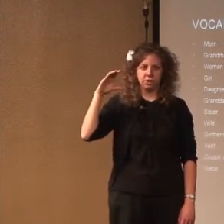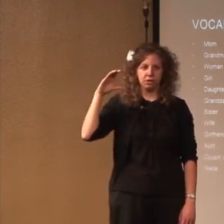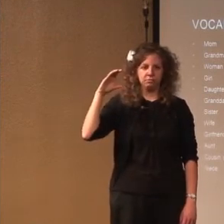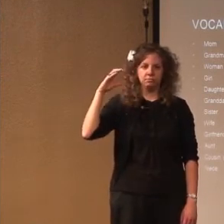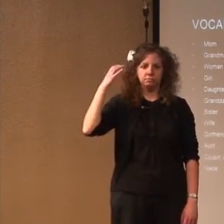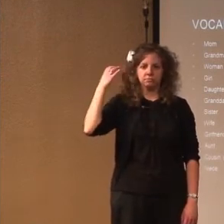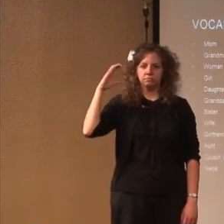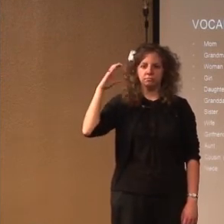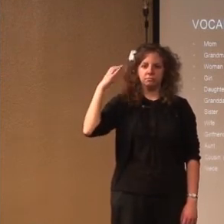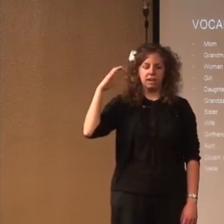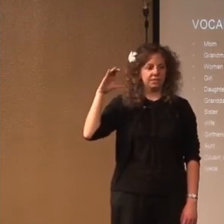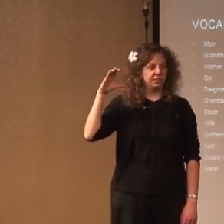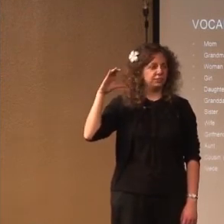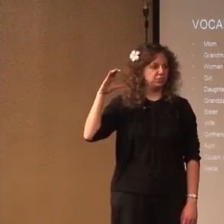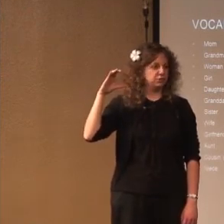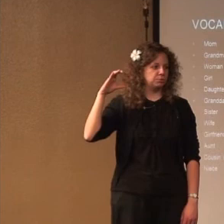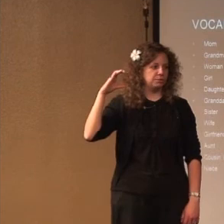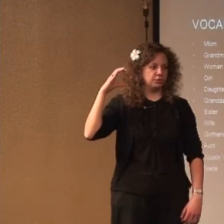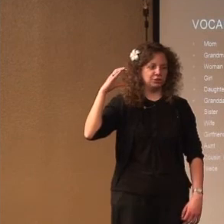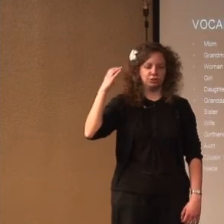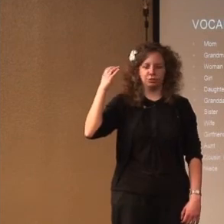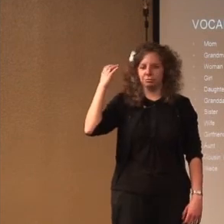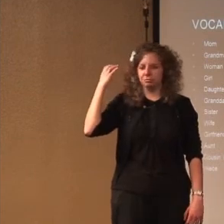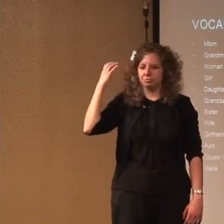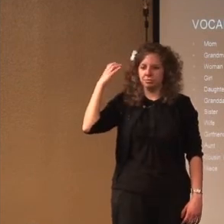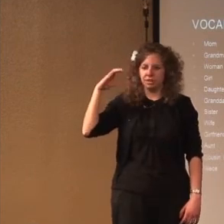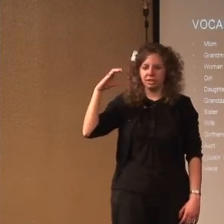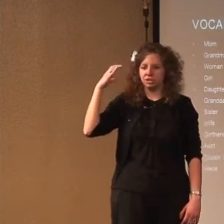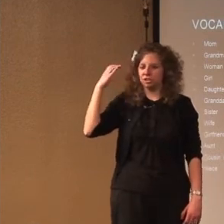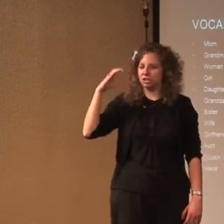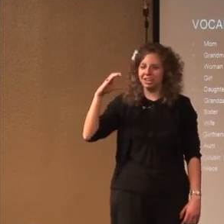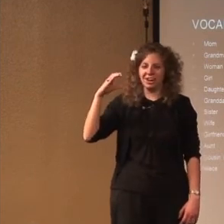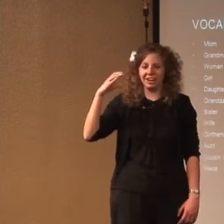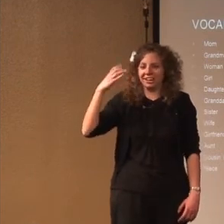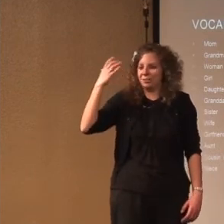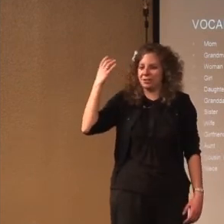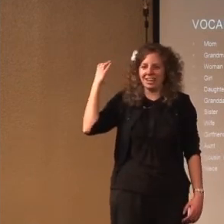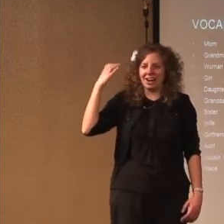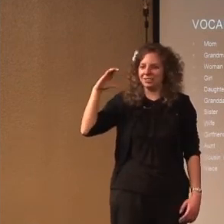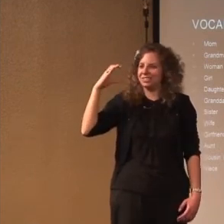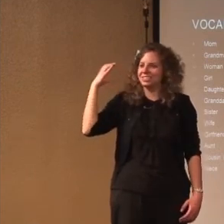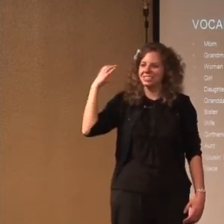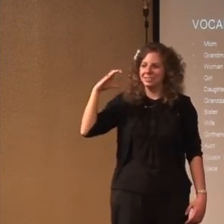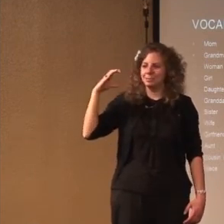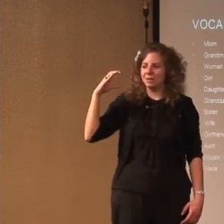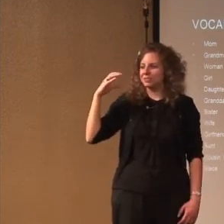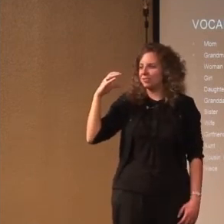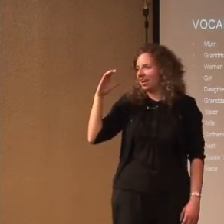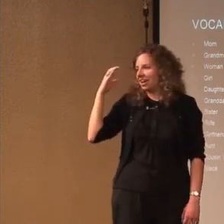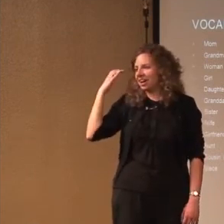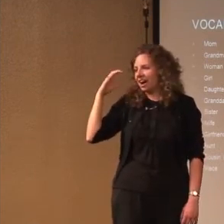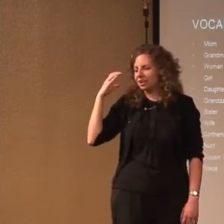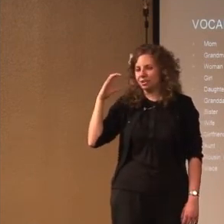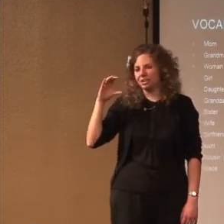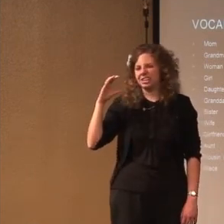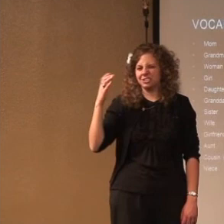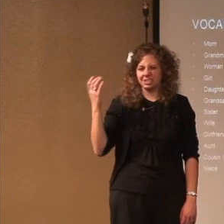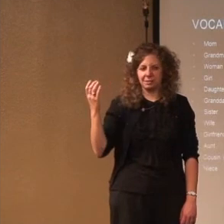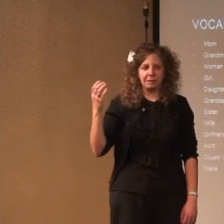middle. And this just refers to cousin generic without specifying guy or girl. kind of be